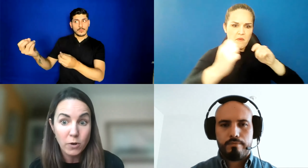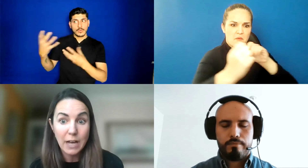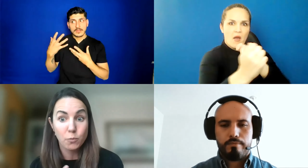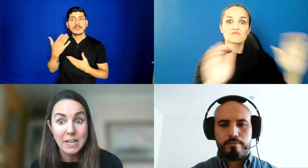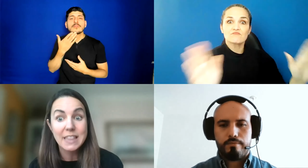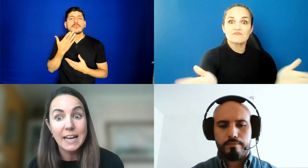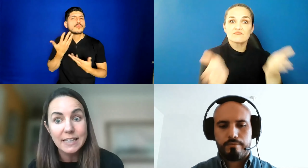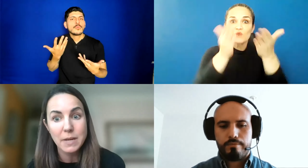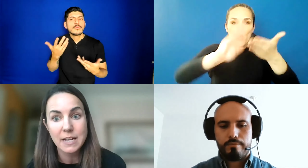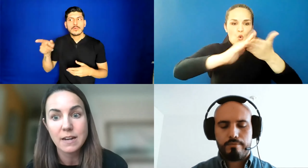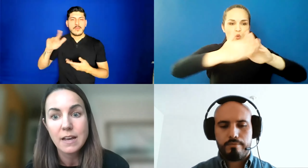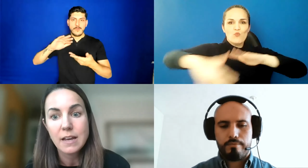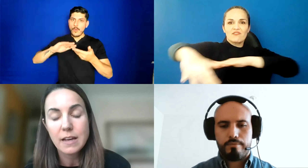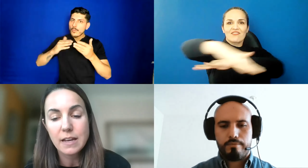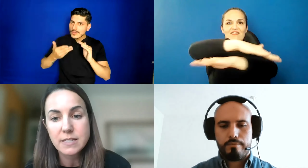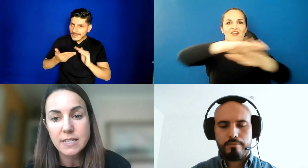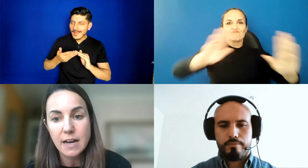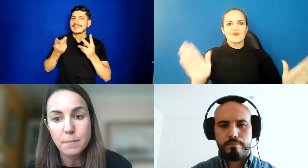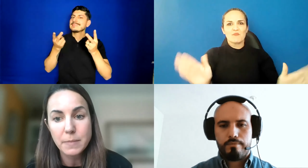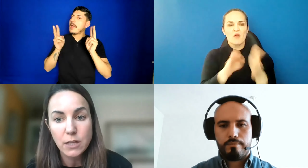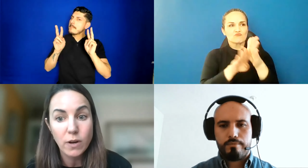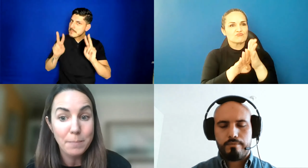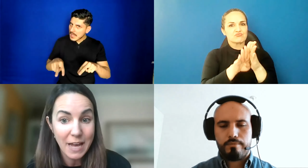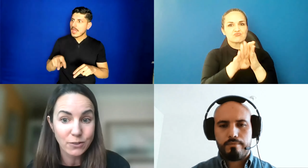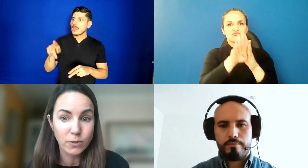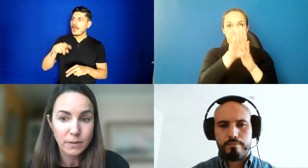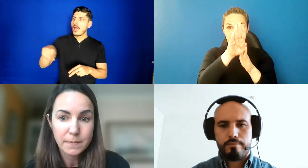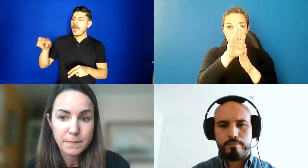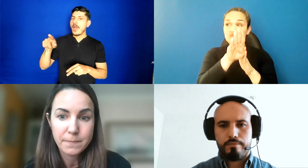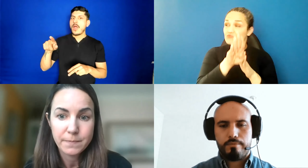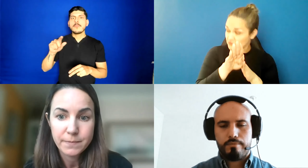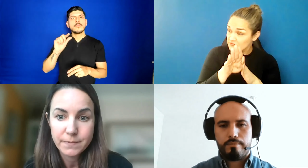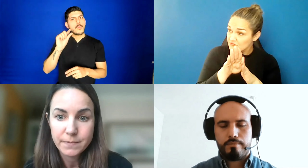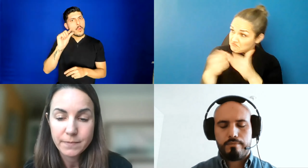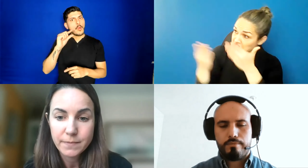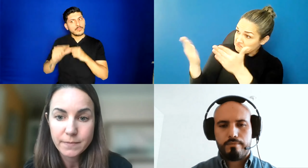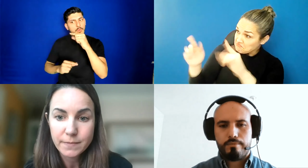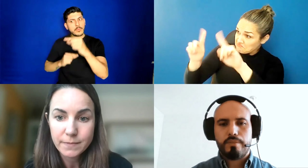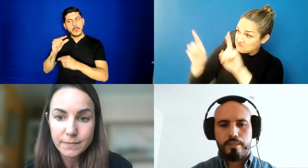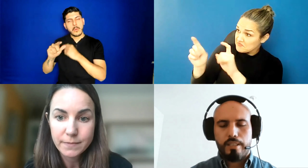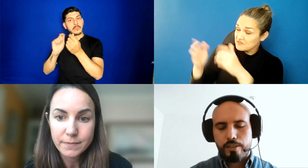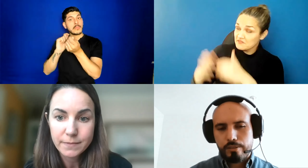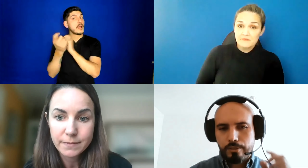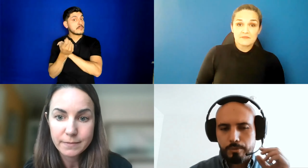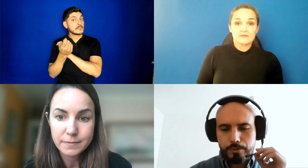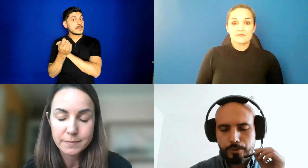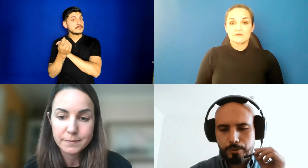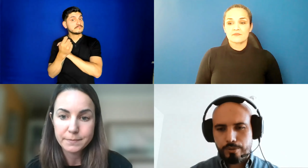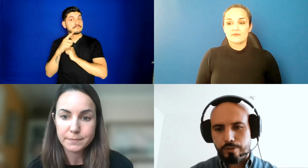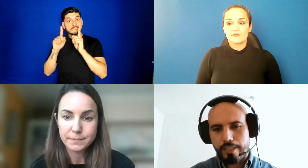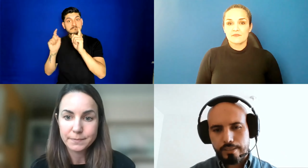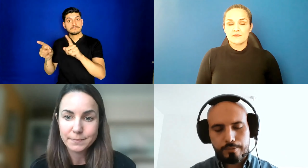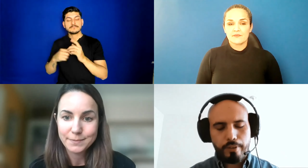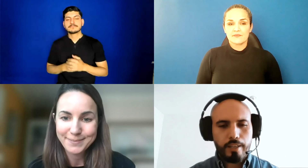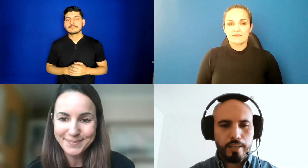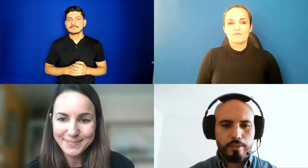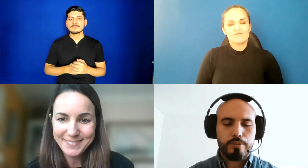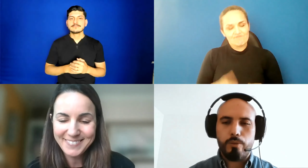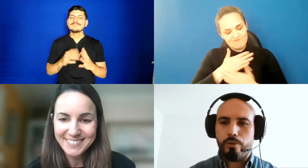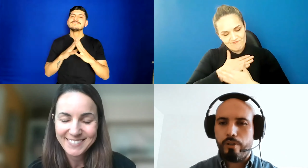in the community, if you could tell us a little about how the community itself has changed throughout these years.